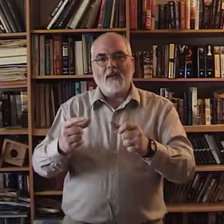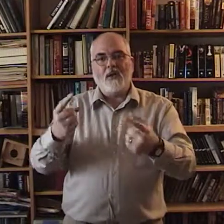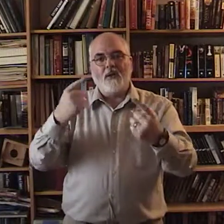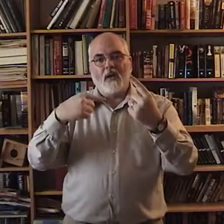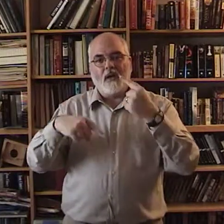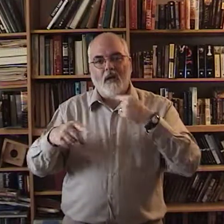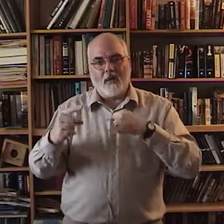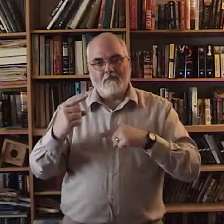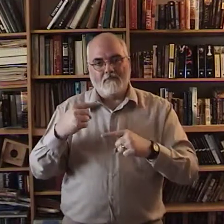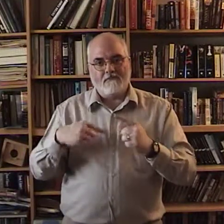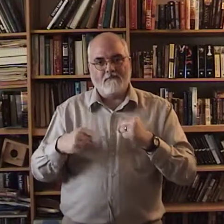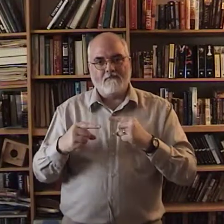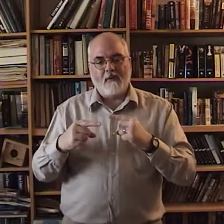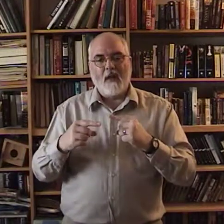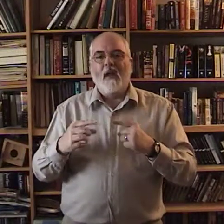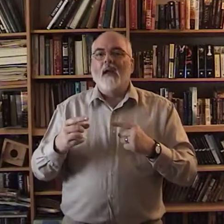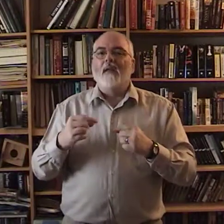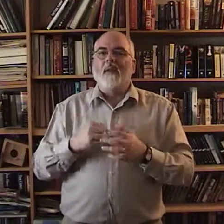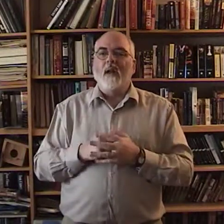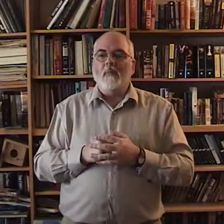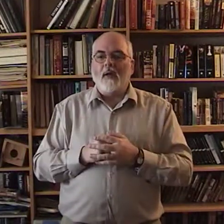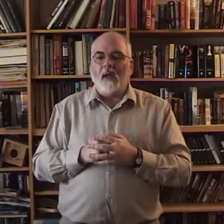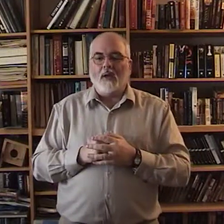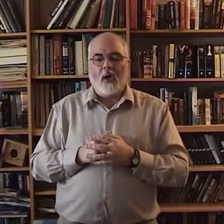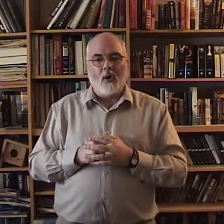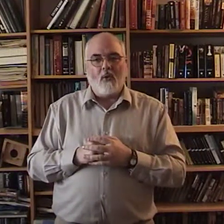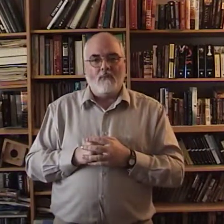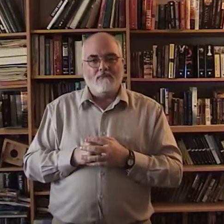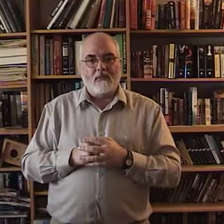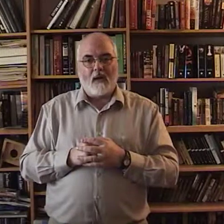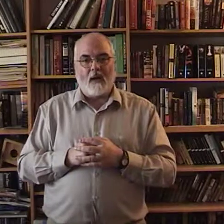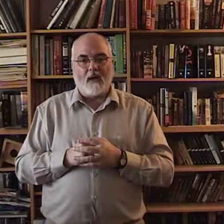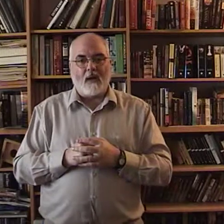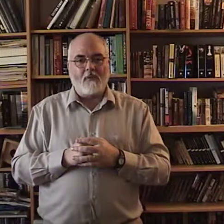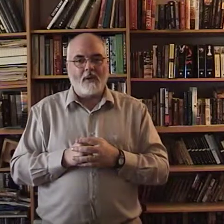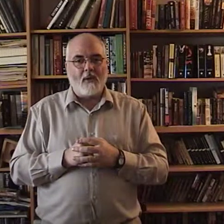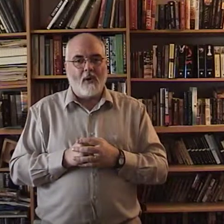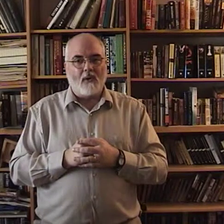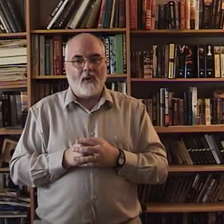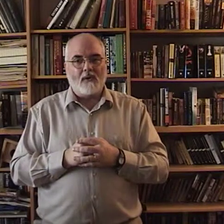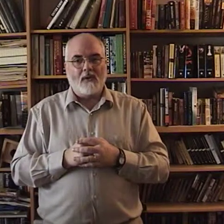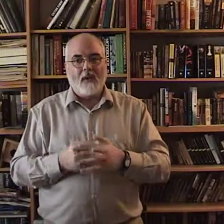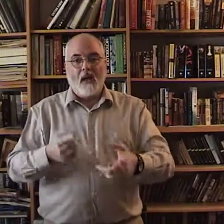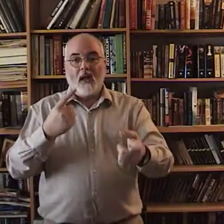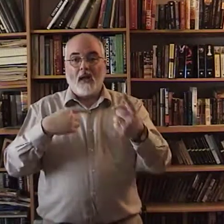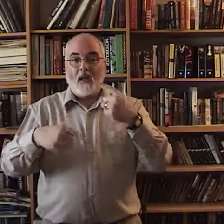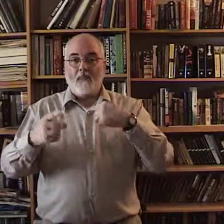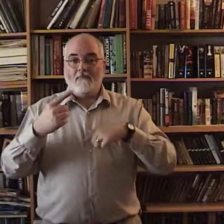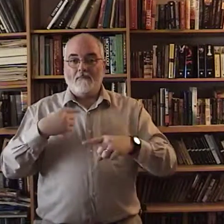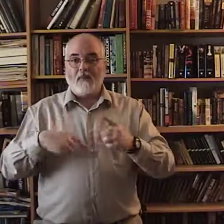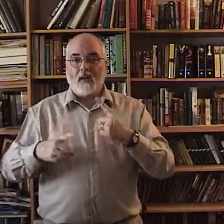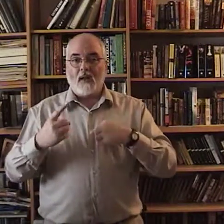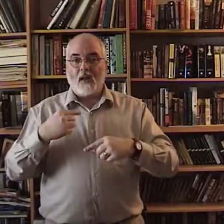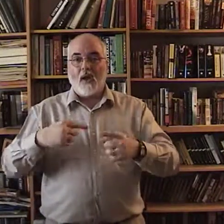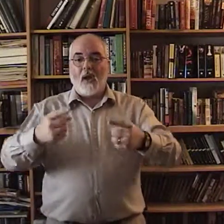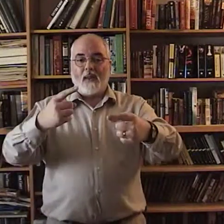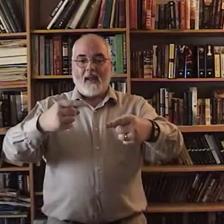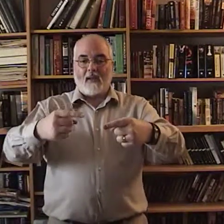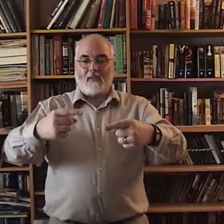Continued come. Come and go. All right. Let me show you both of those. Come. It's